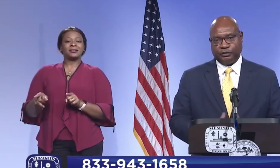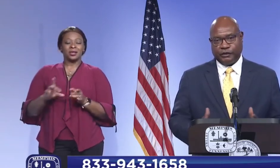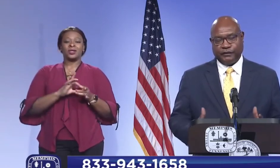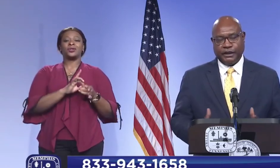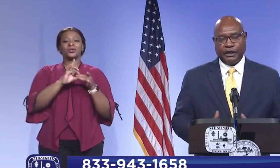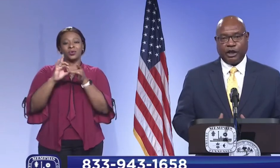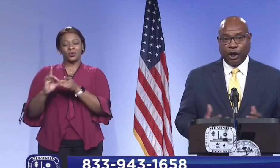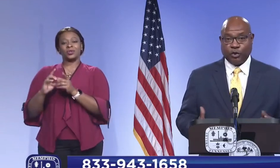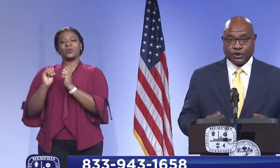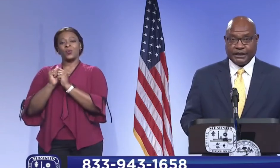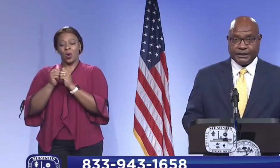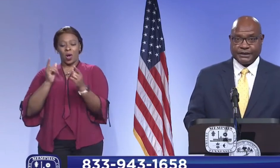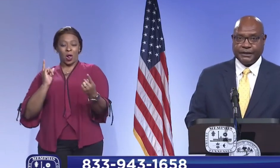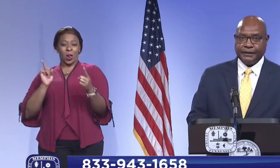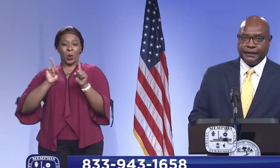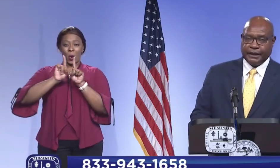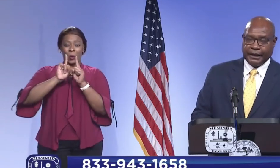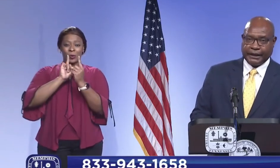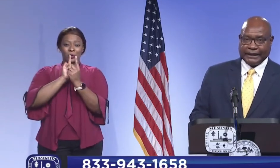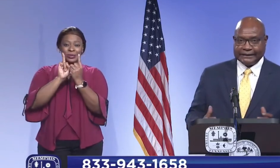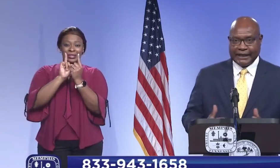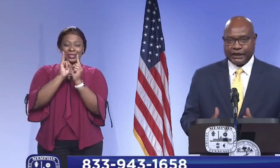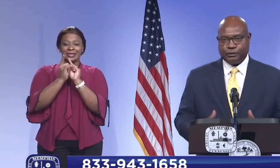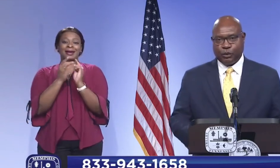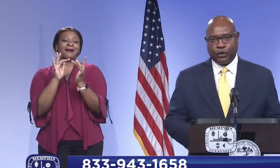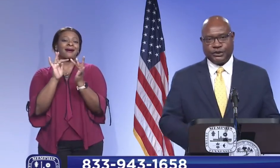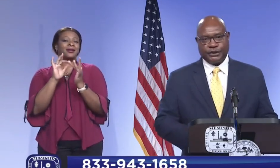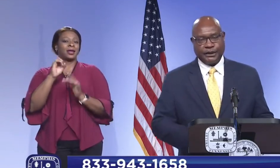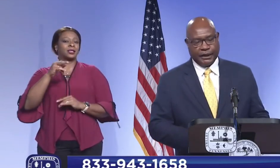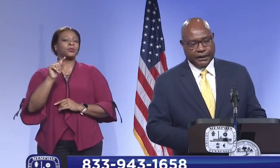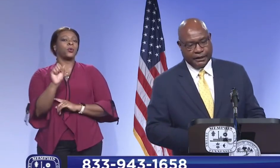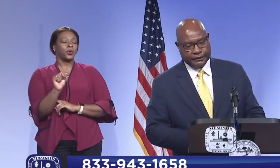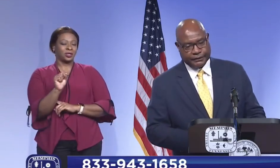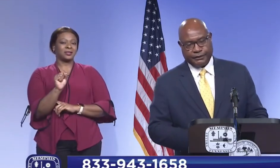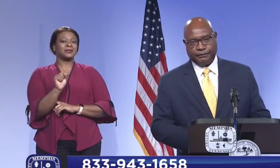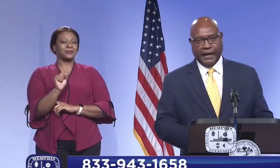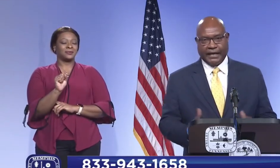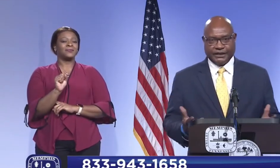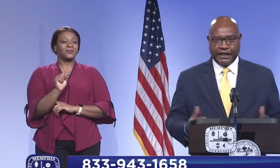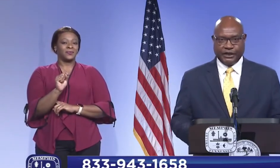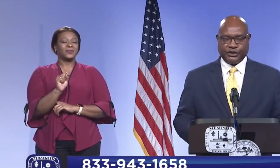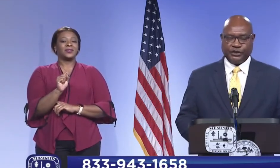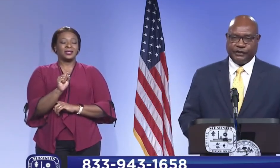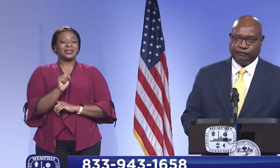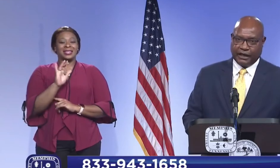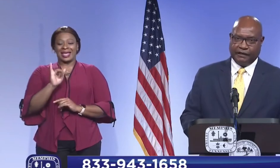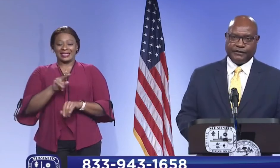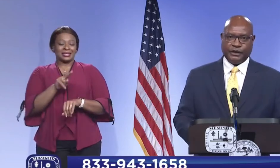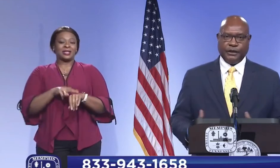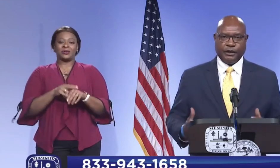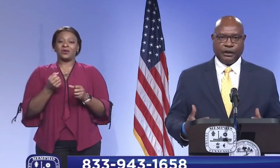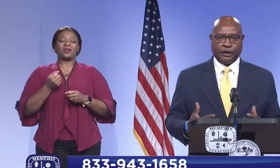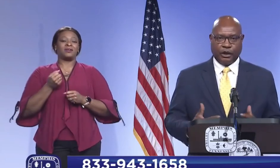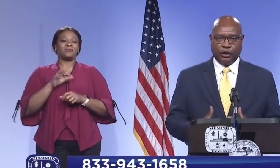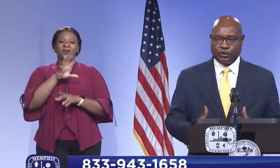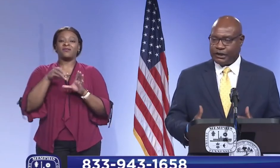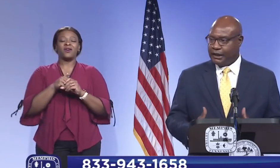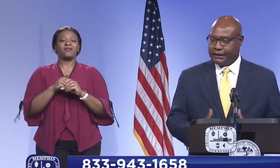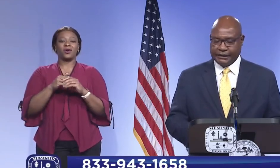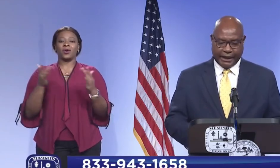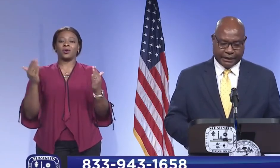associated with closeness, and contact sports by its nature involves